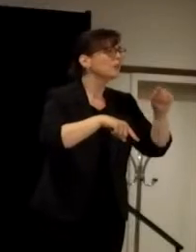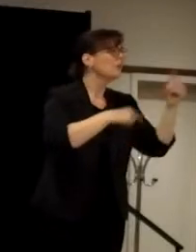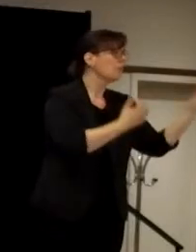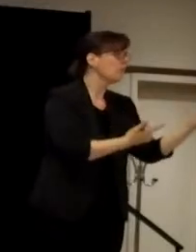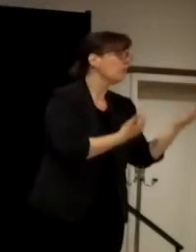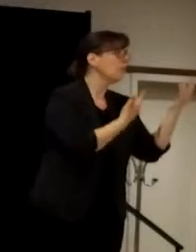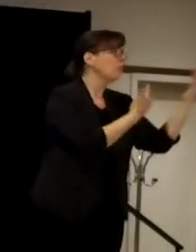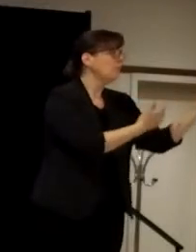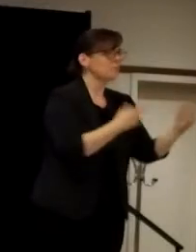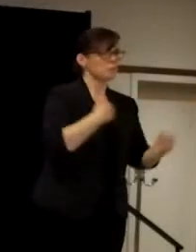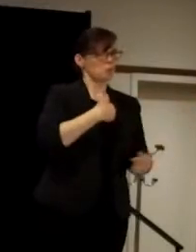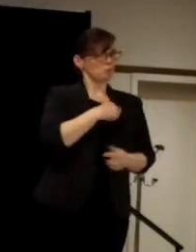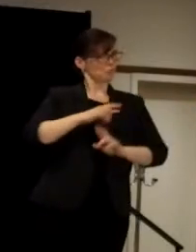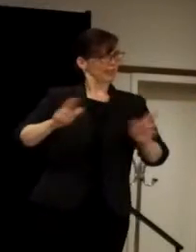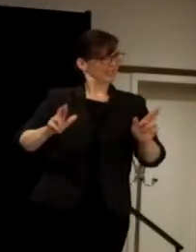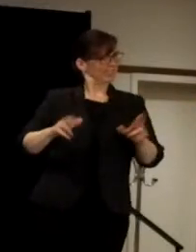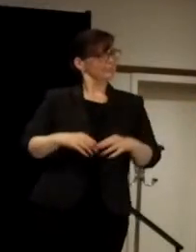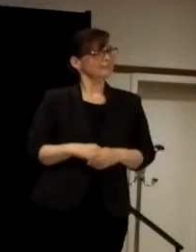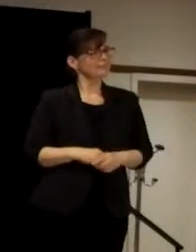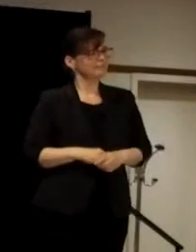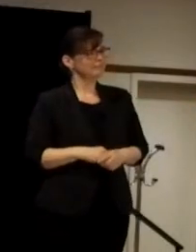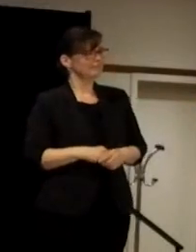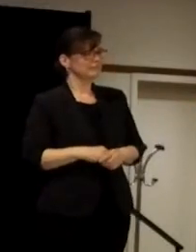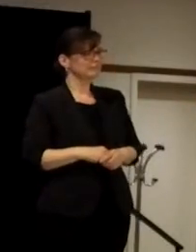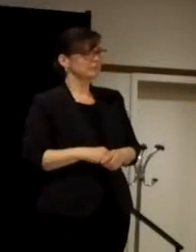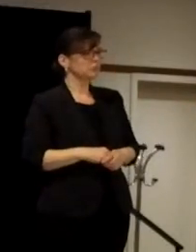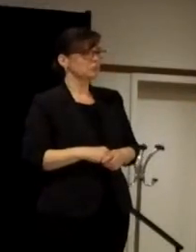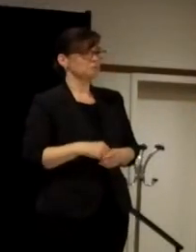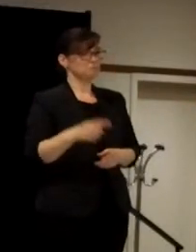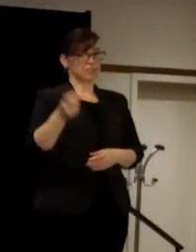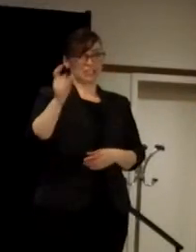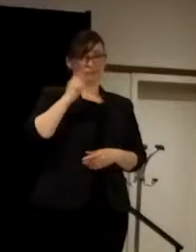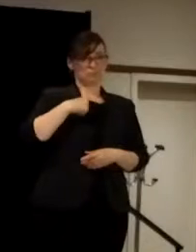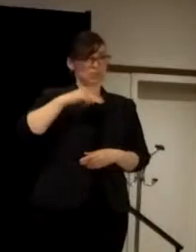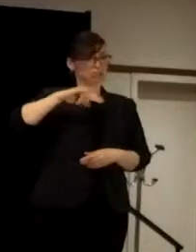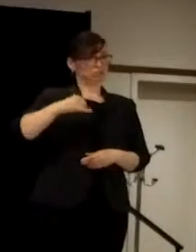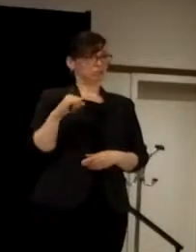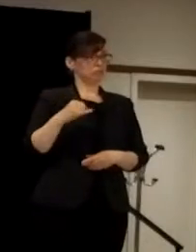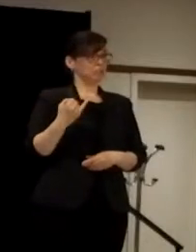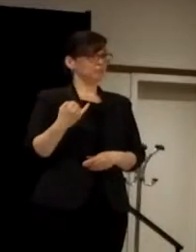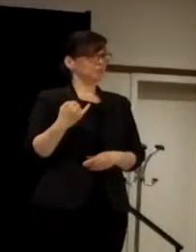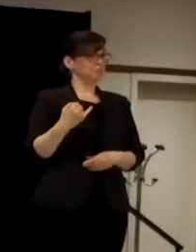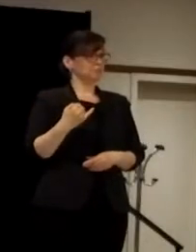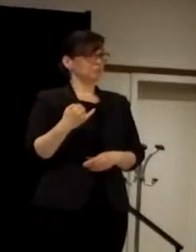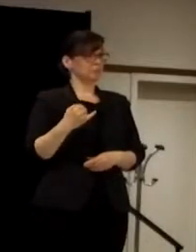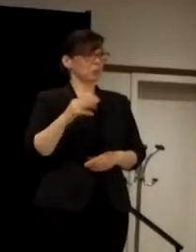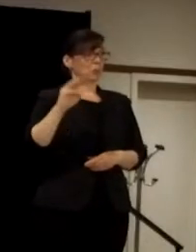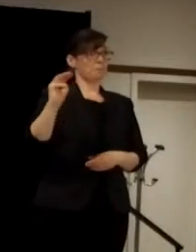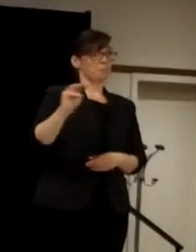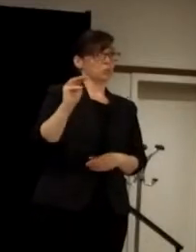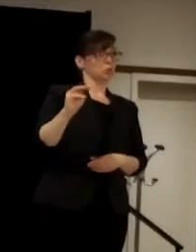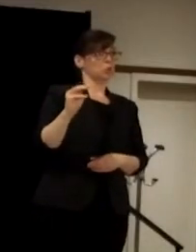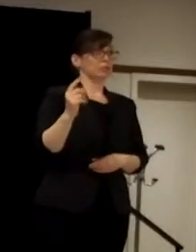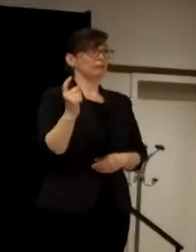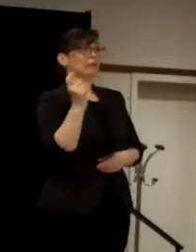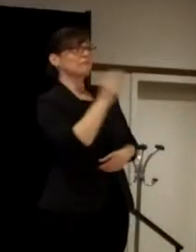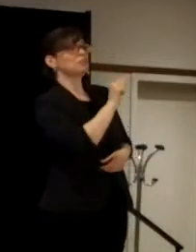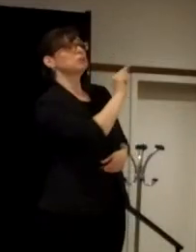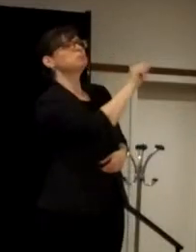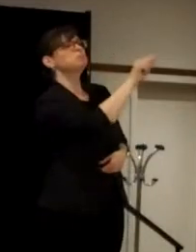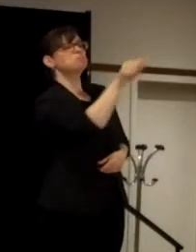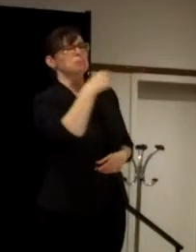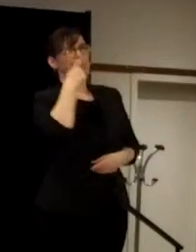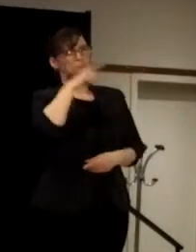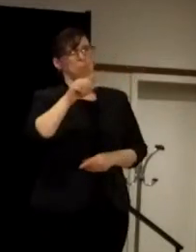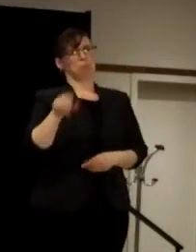we're a good outlet for Pfizer. Give us Johnson & Johnson too if you want. Moderna can go to the other distribution points because you don't need, it's